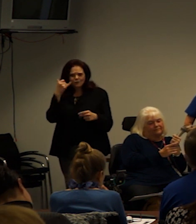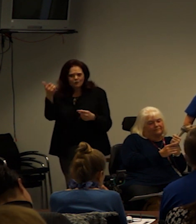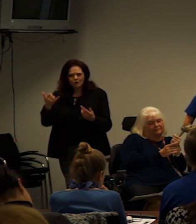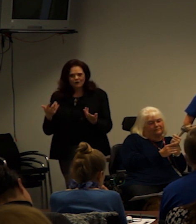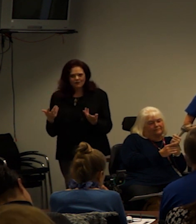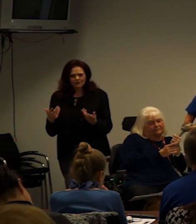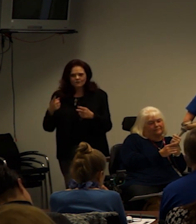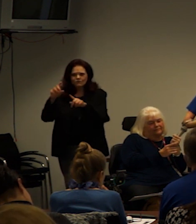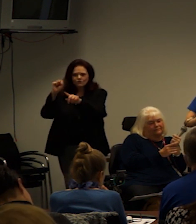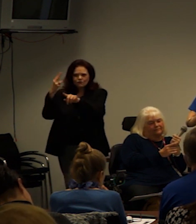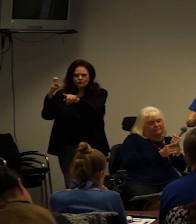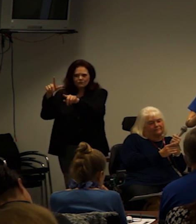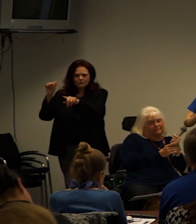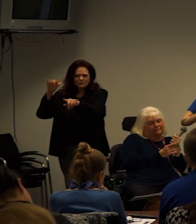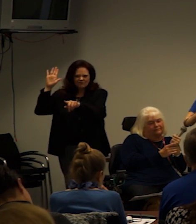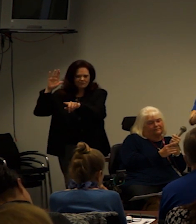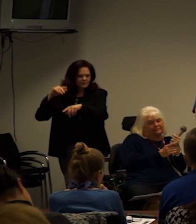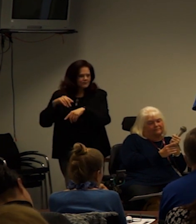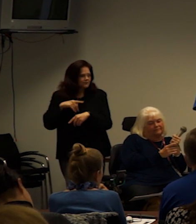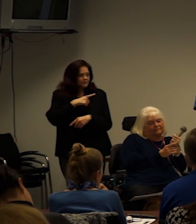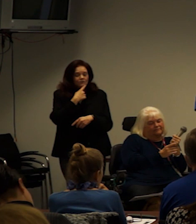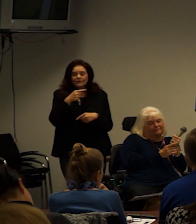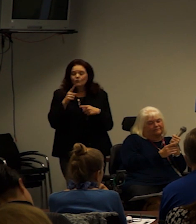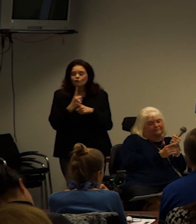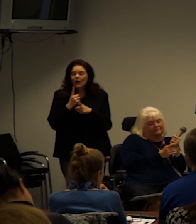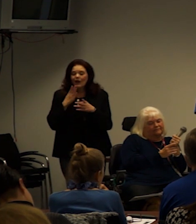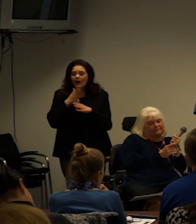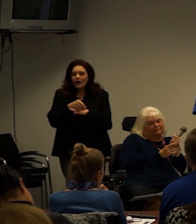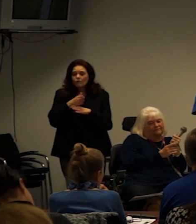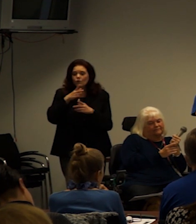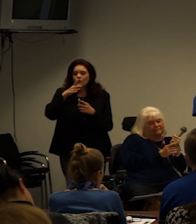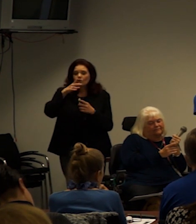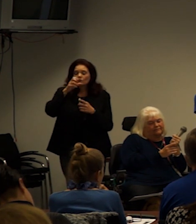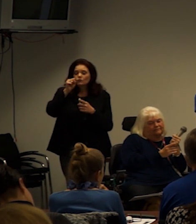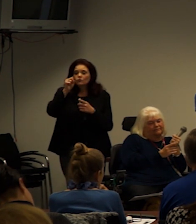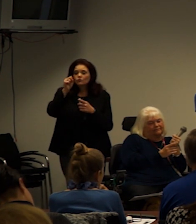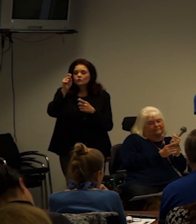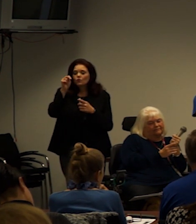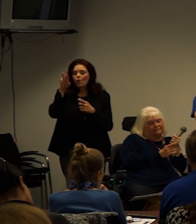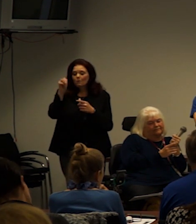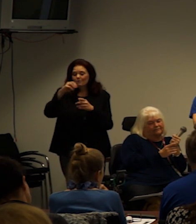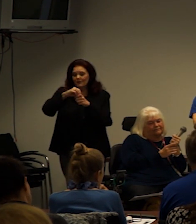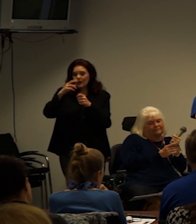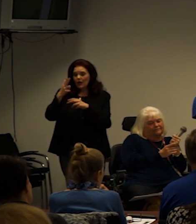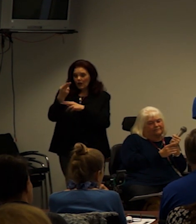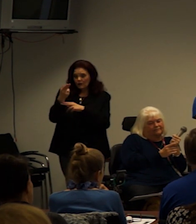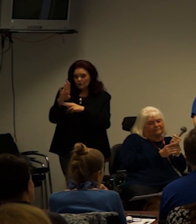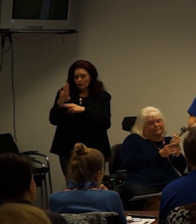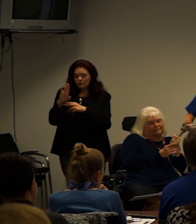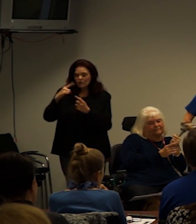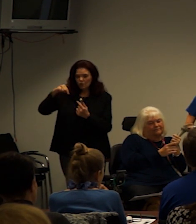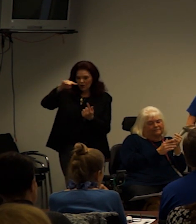them. And during, right after the storm in Hattiesburg, the tornado,